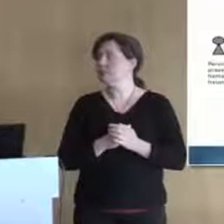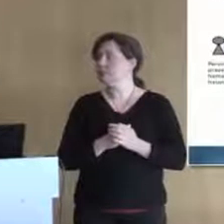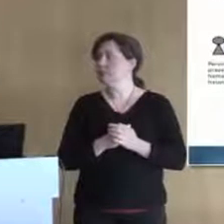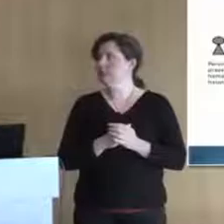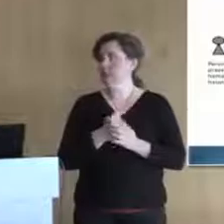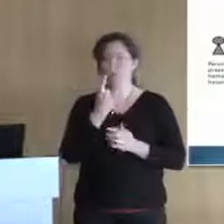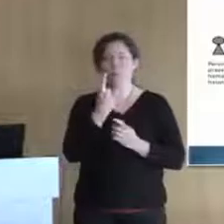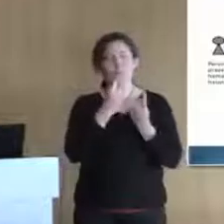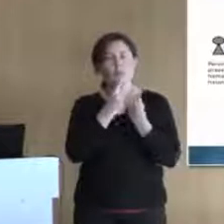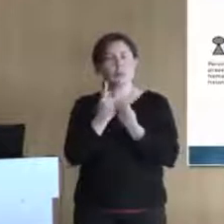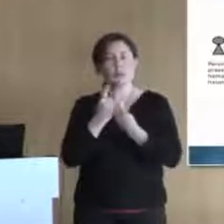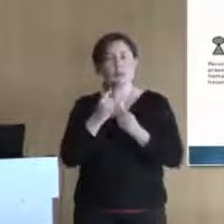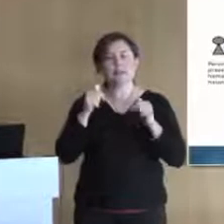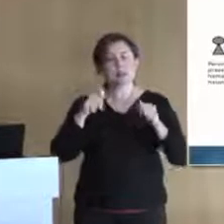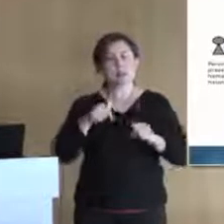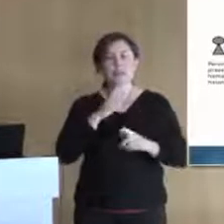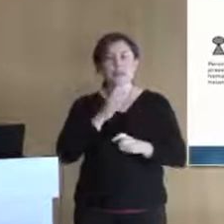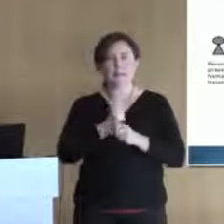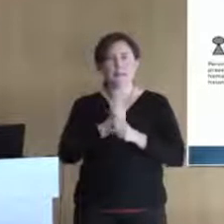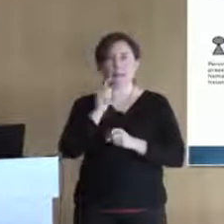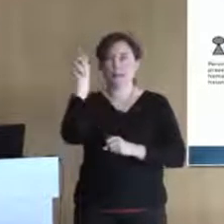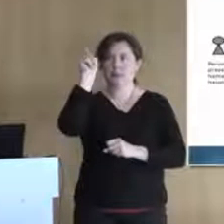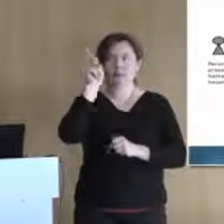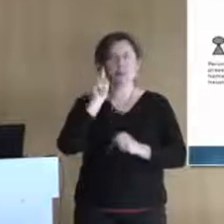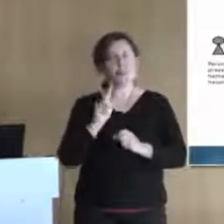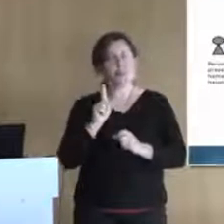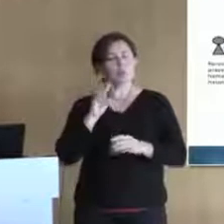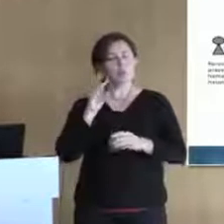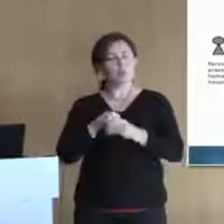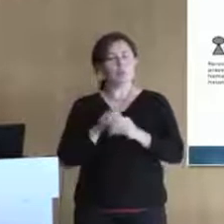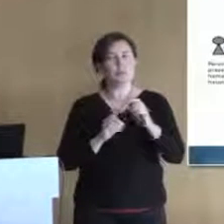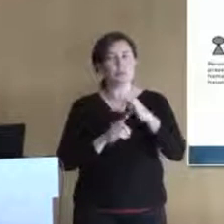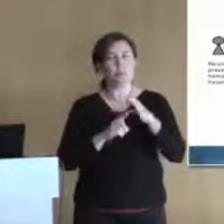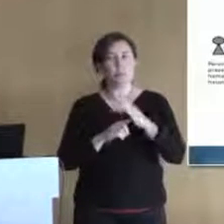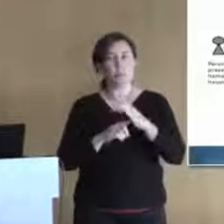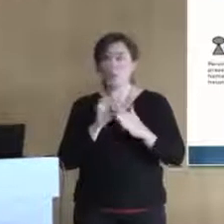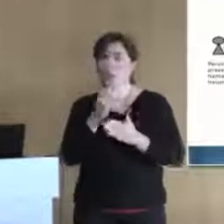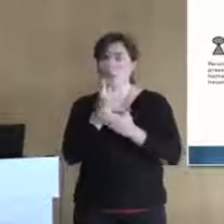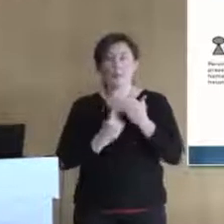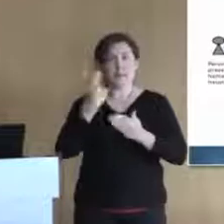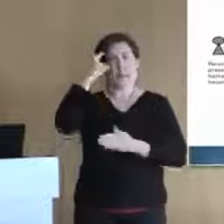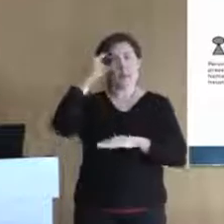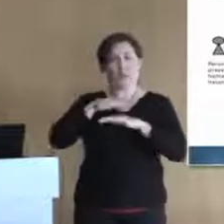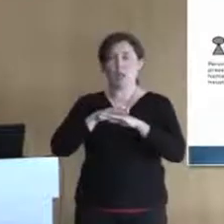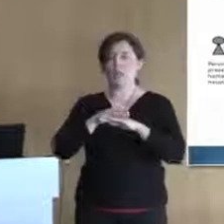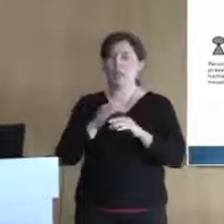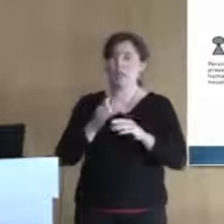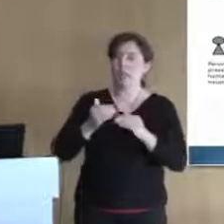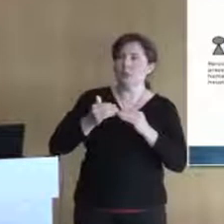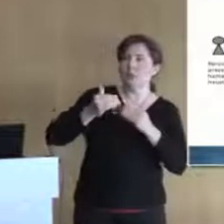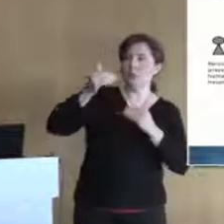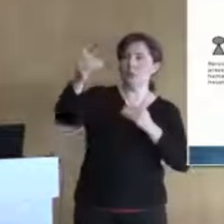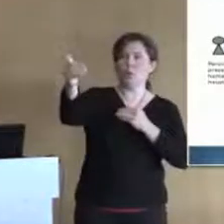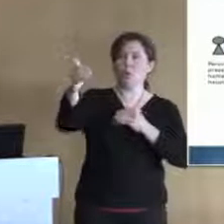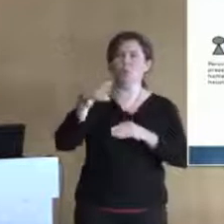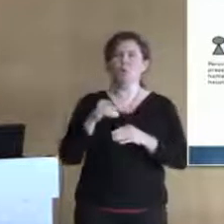currently and about 20% is community housing. So having a single way to get there is really important.